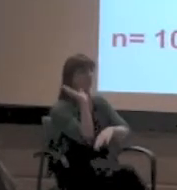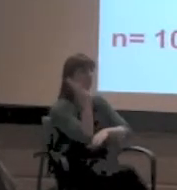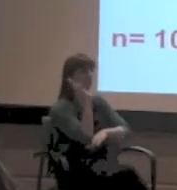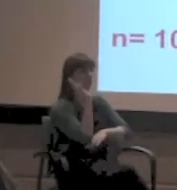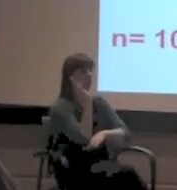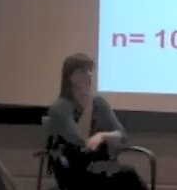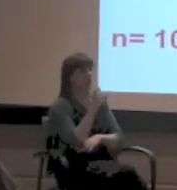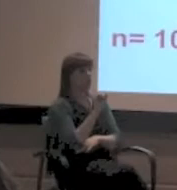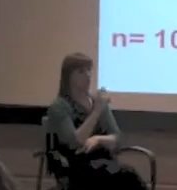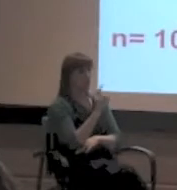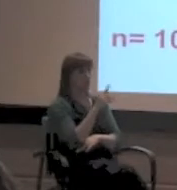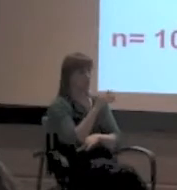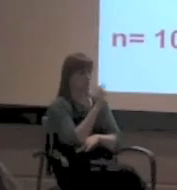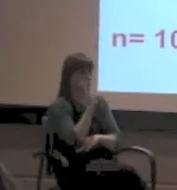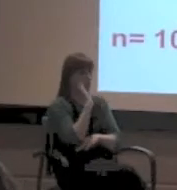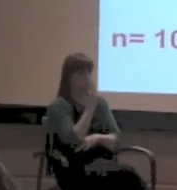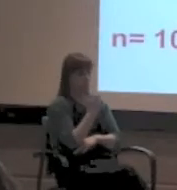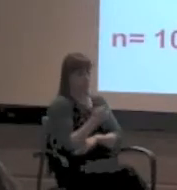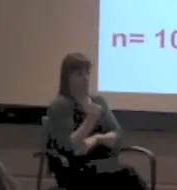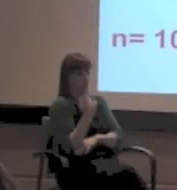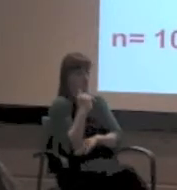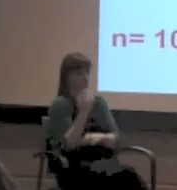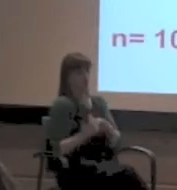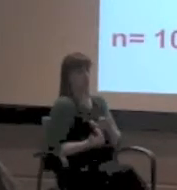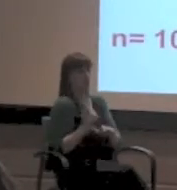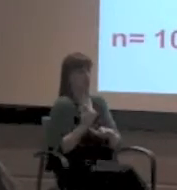away for new shunt insertions.